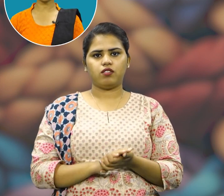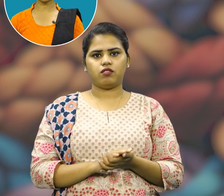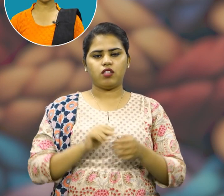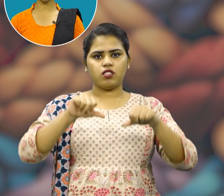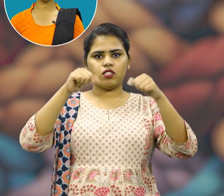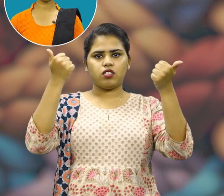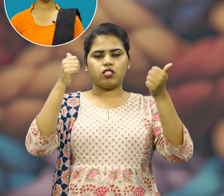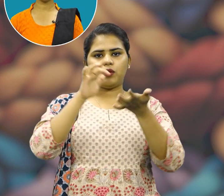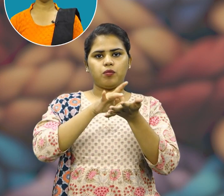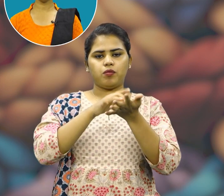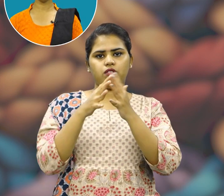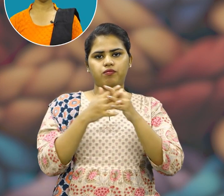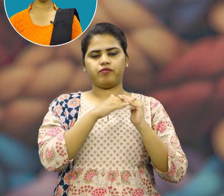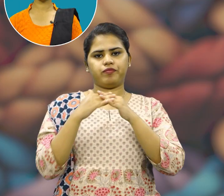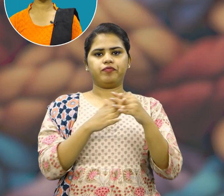in USA